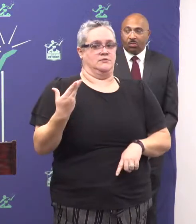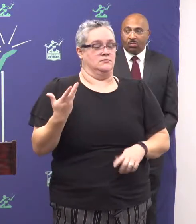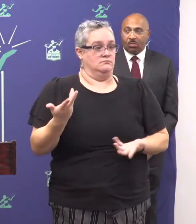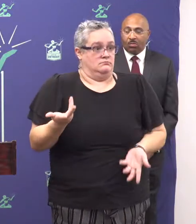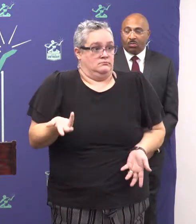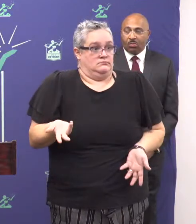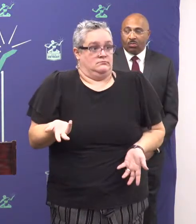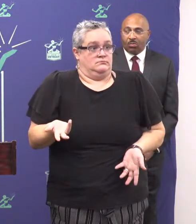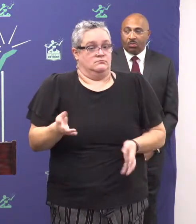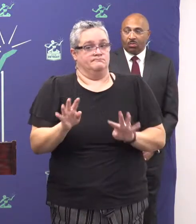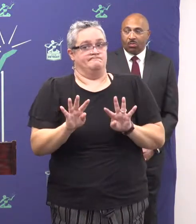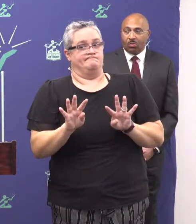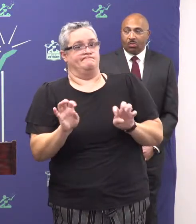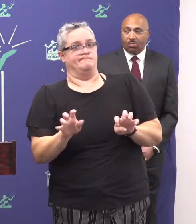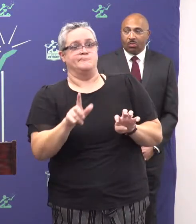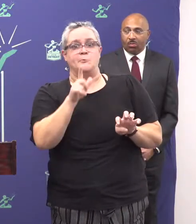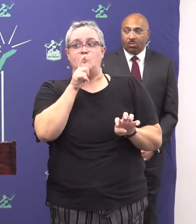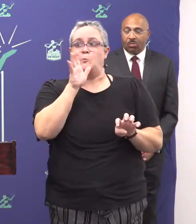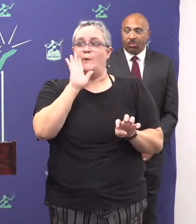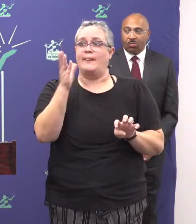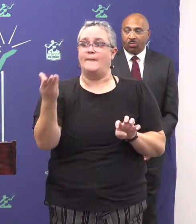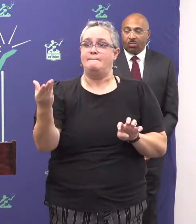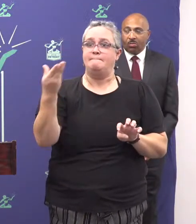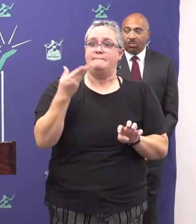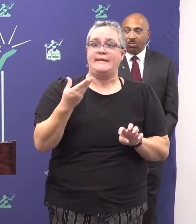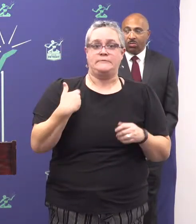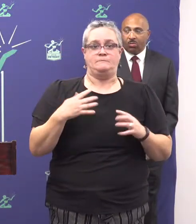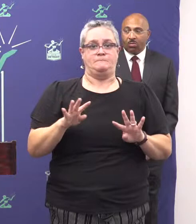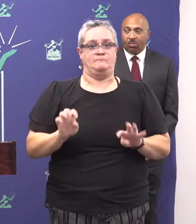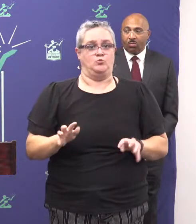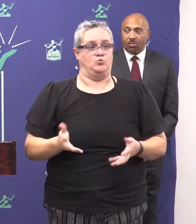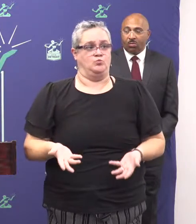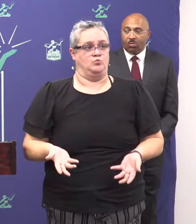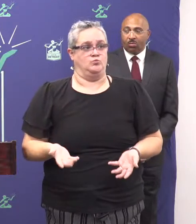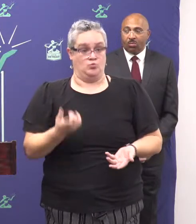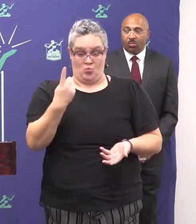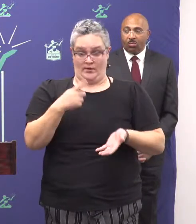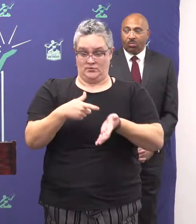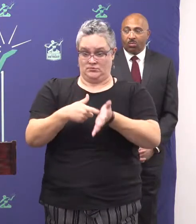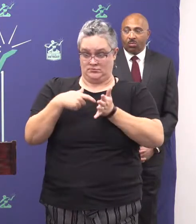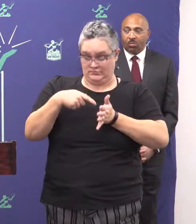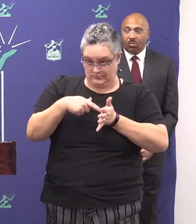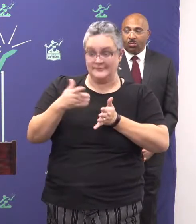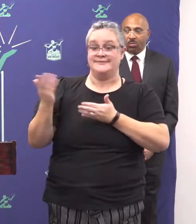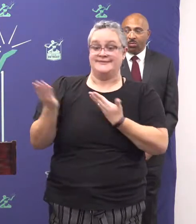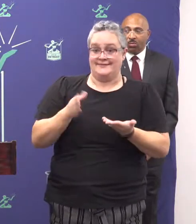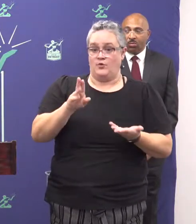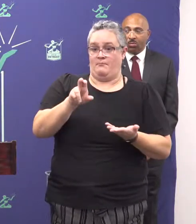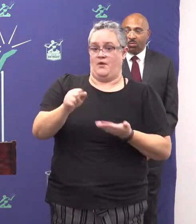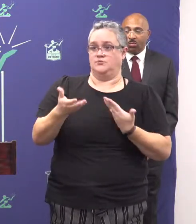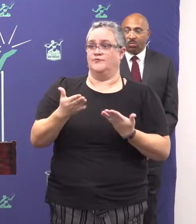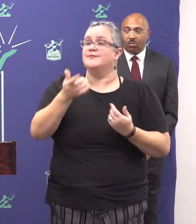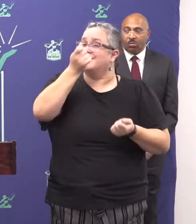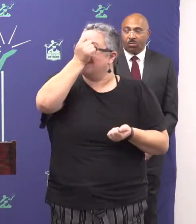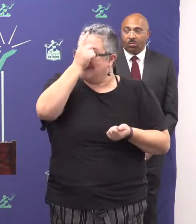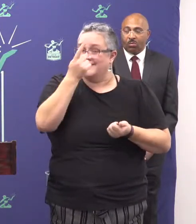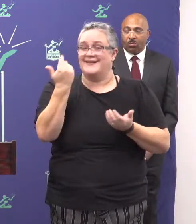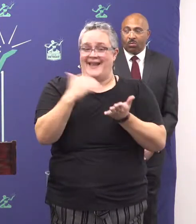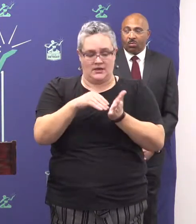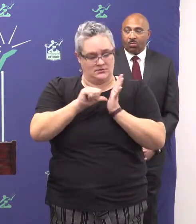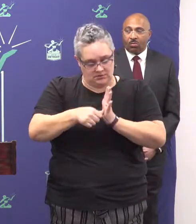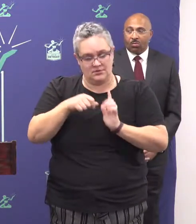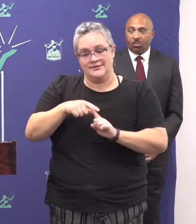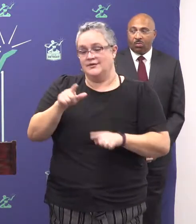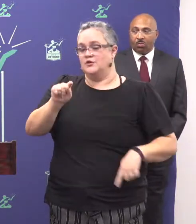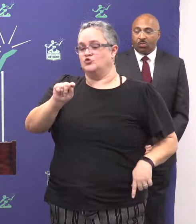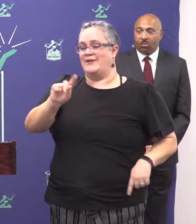know who's going to bid. One of the criteria of the bid is going to be delivering bus service. But again, I would point out, TransDev